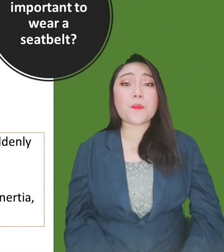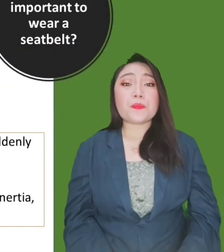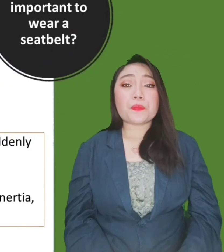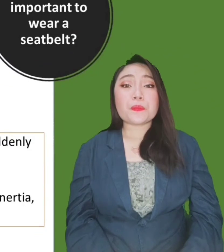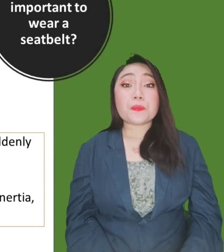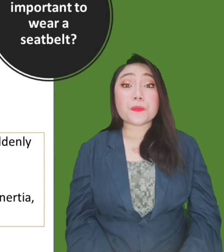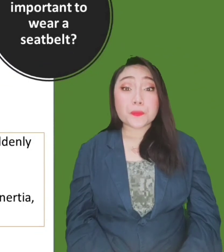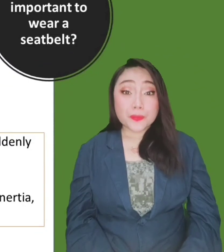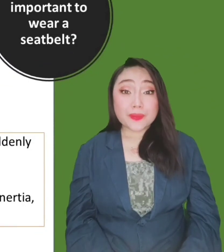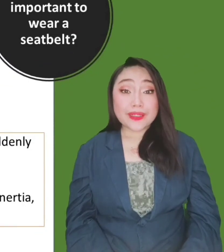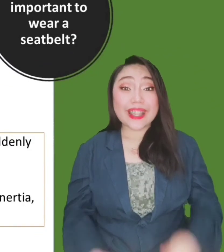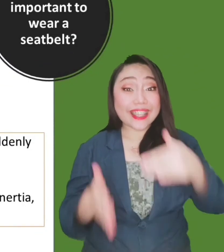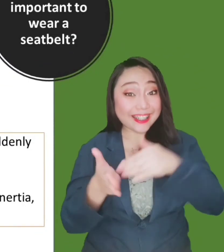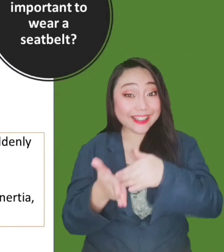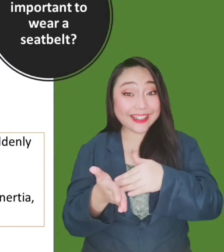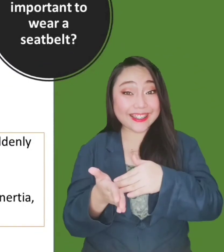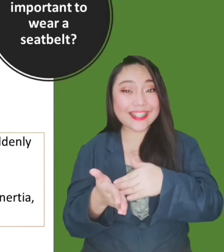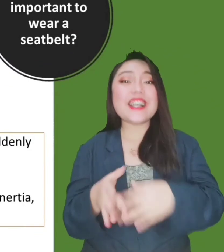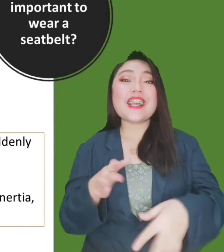Again,